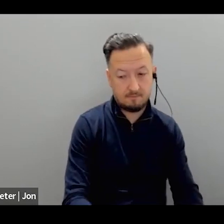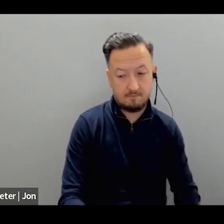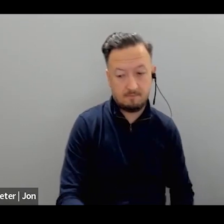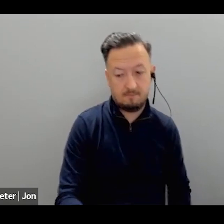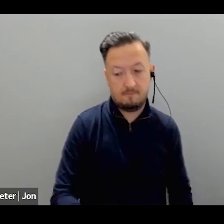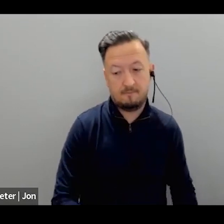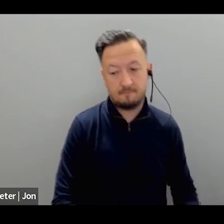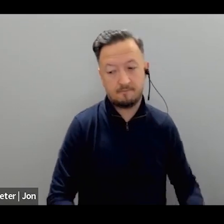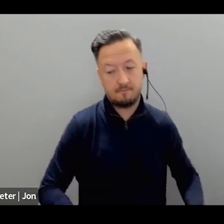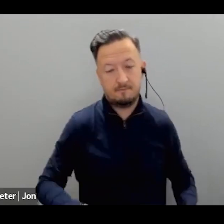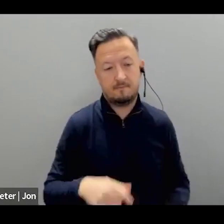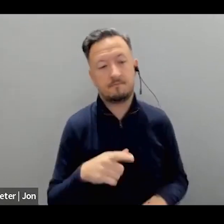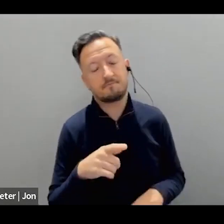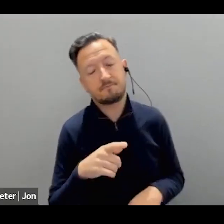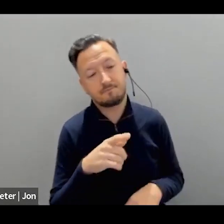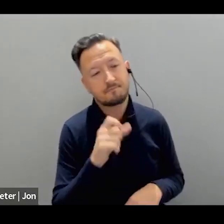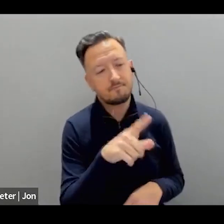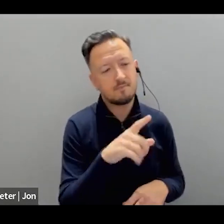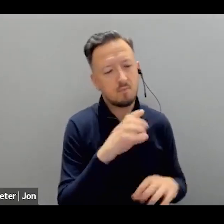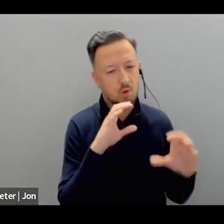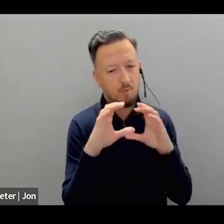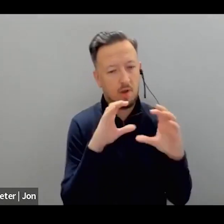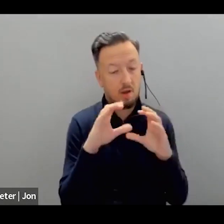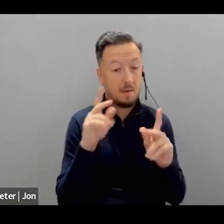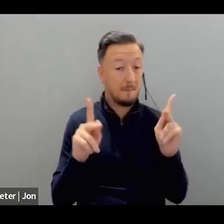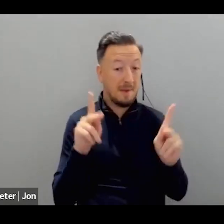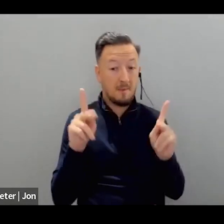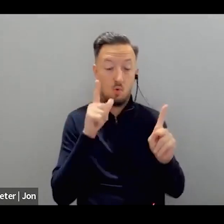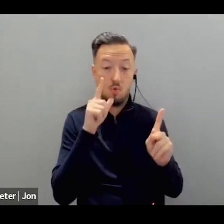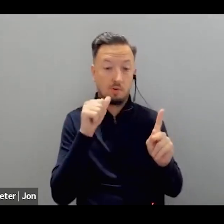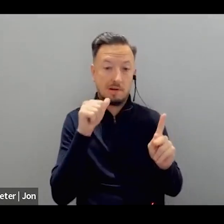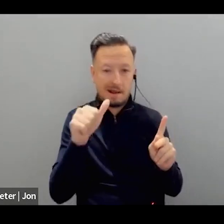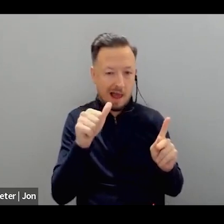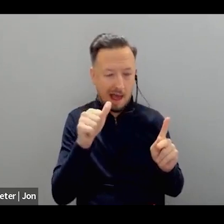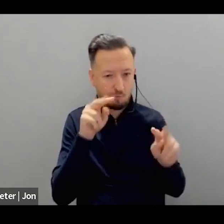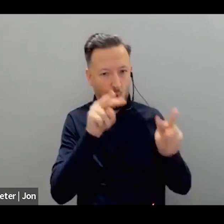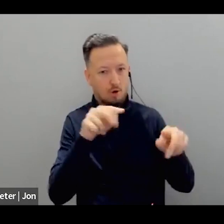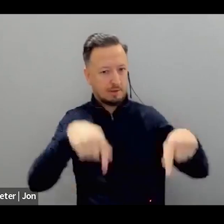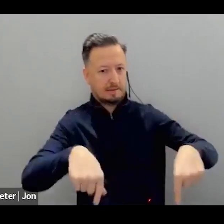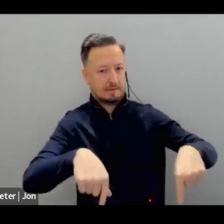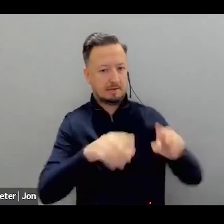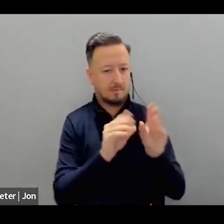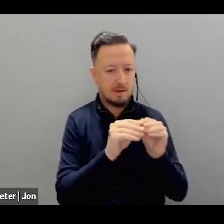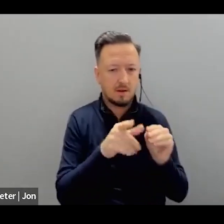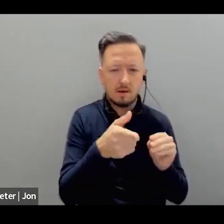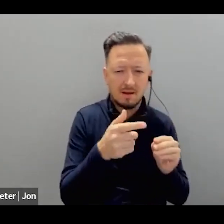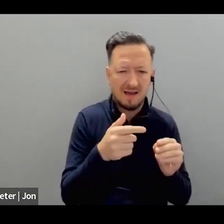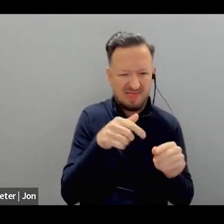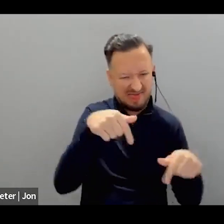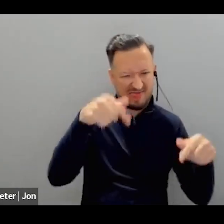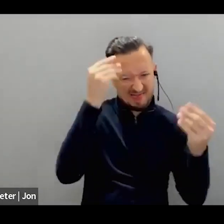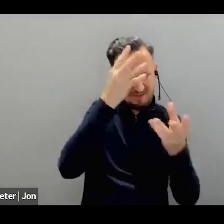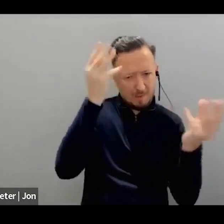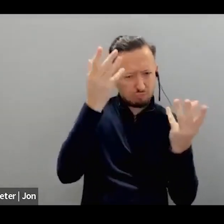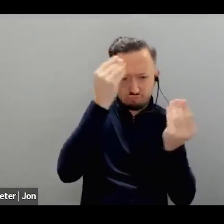Clay, in terms of the communication around this for people that aren't listening to the briefing, could you just talk us through how you're getting this information out